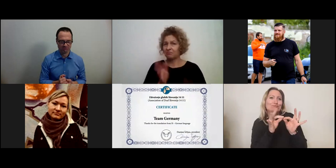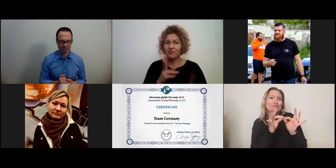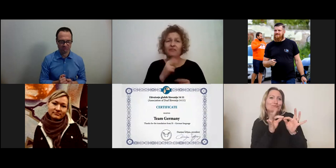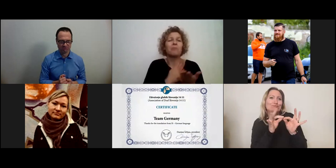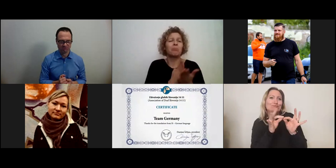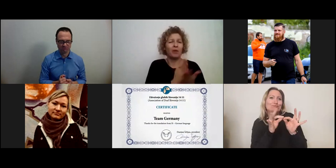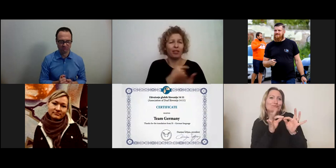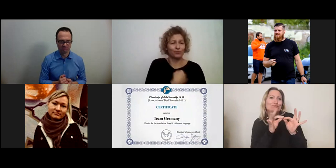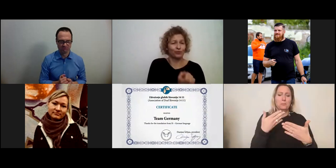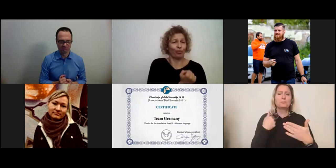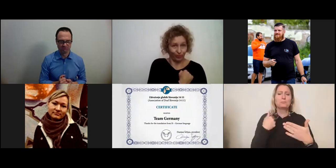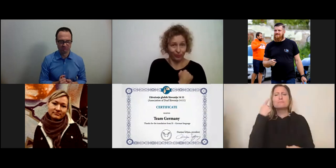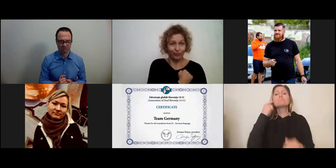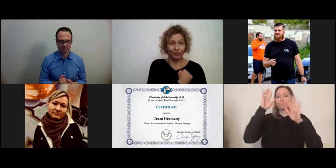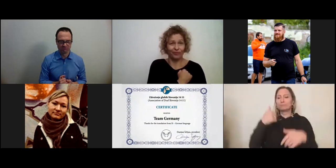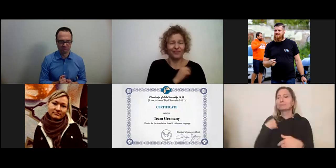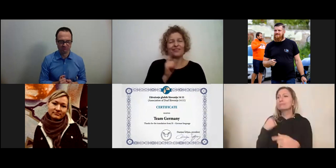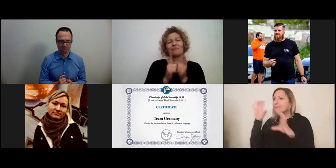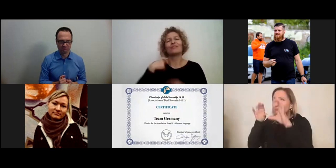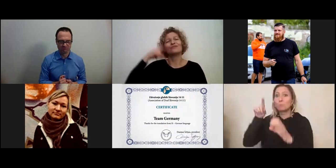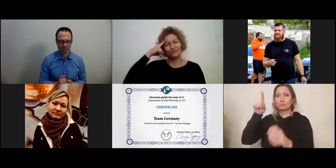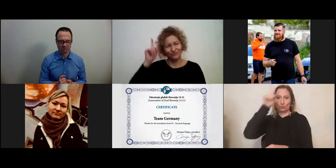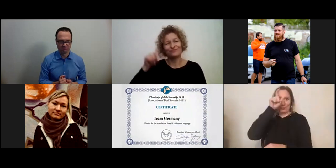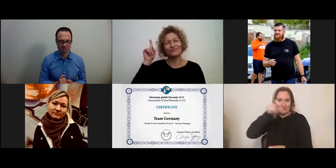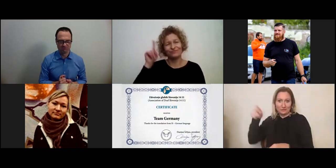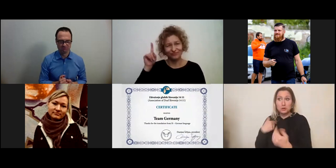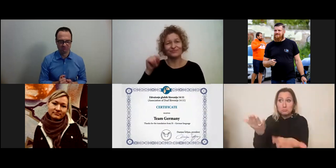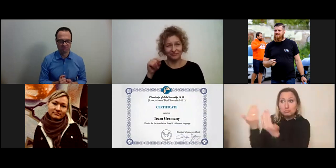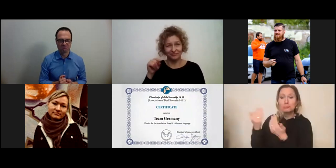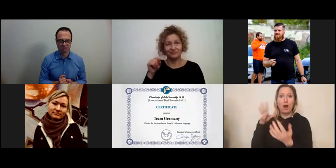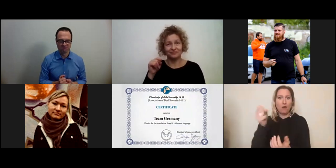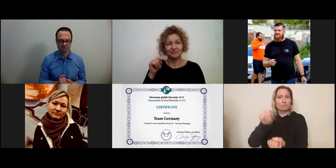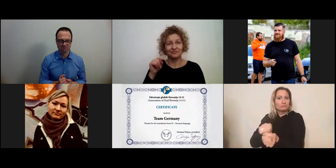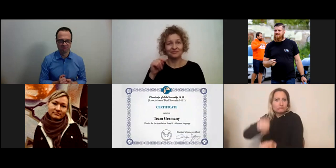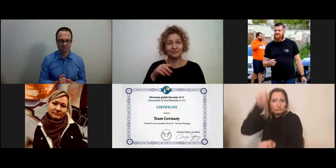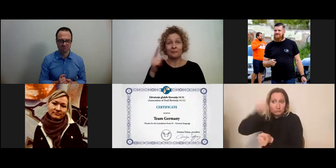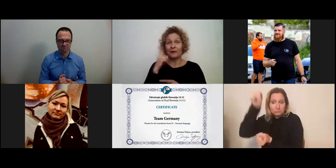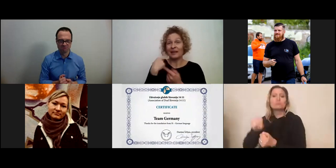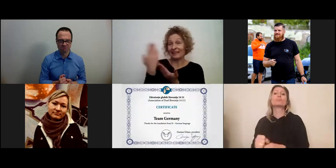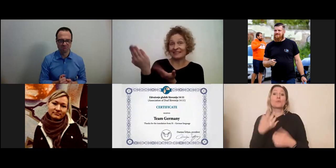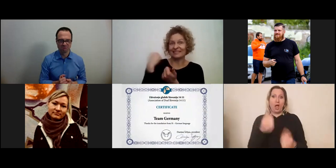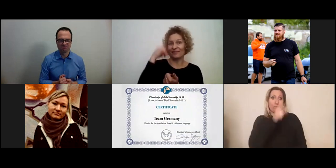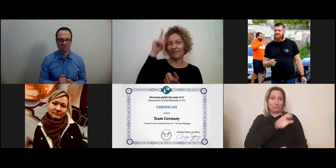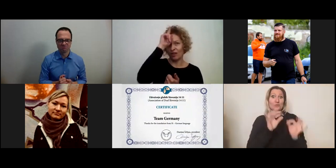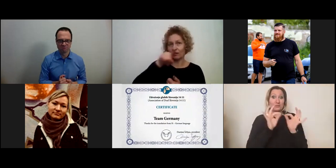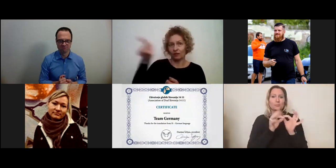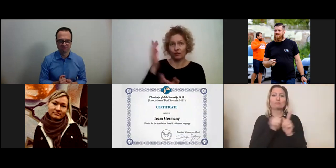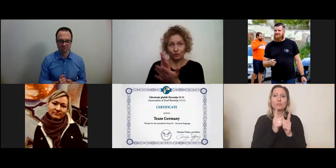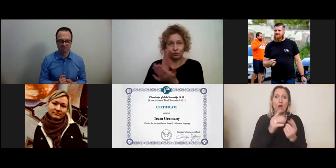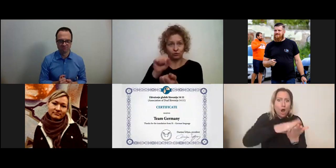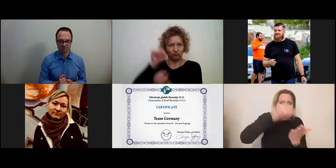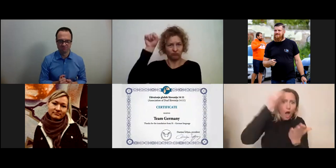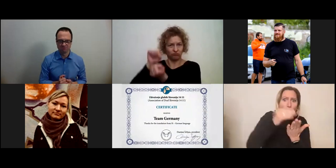but for me, this has been a real new experience. I've been looking